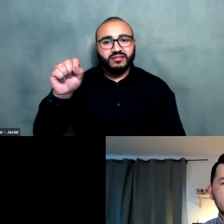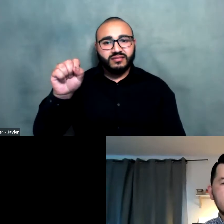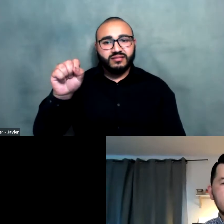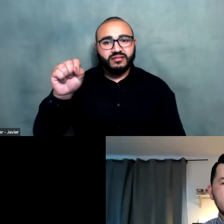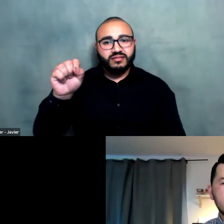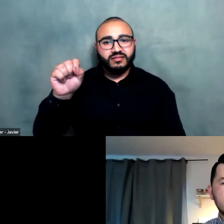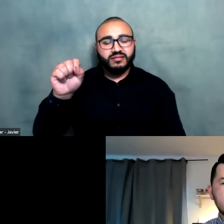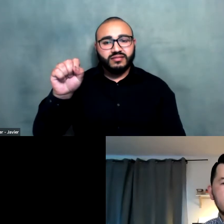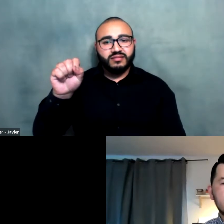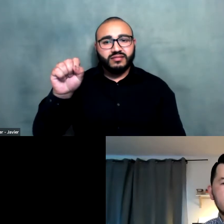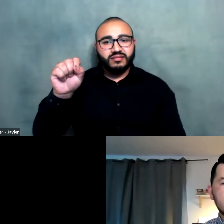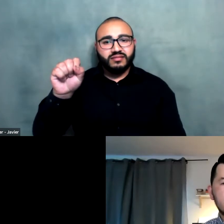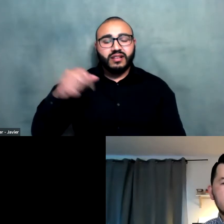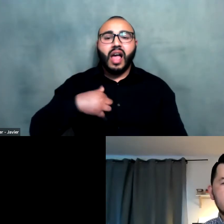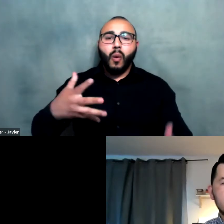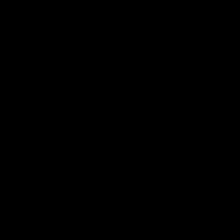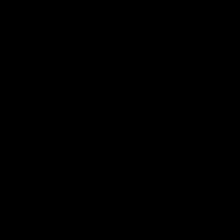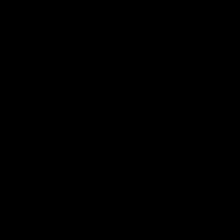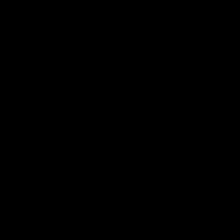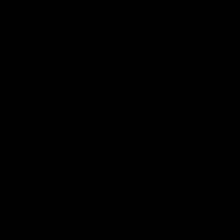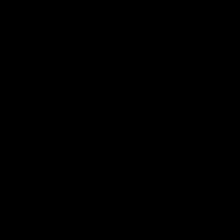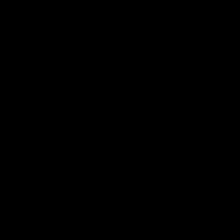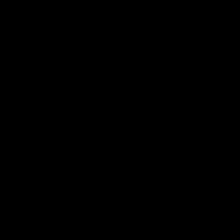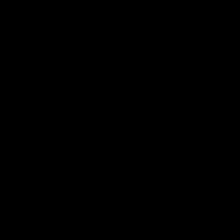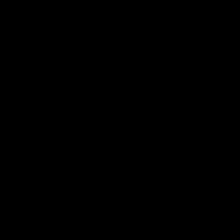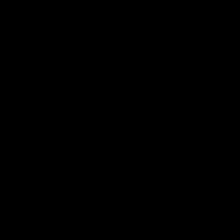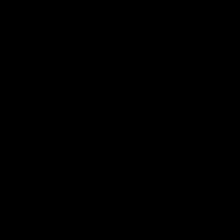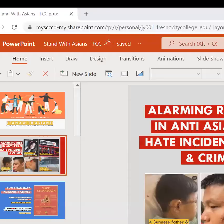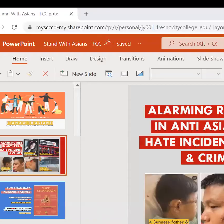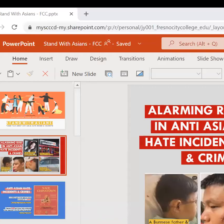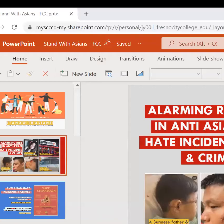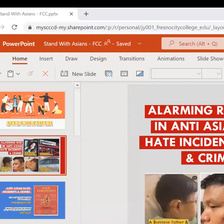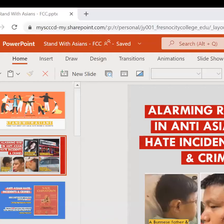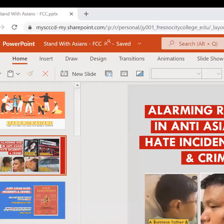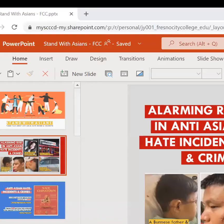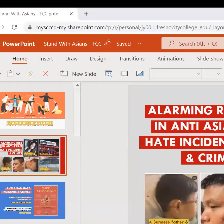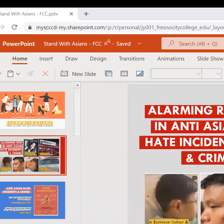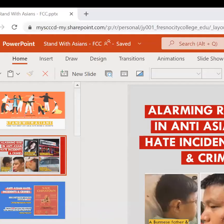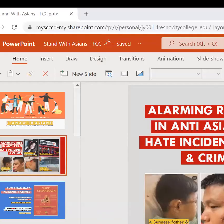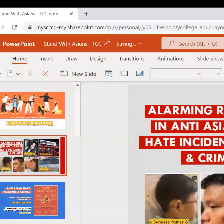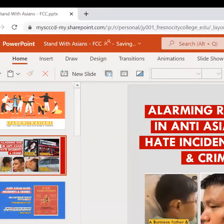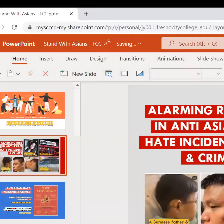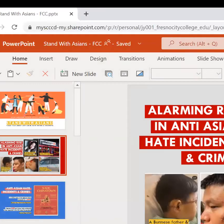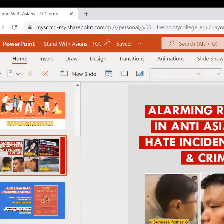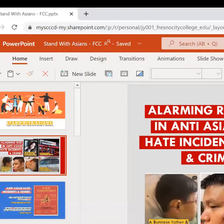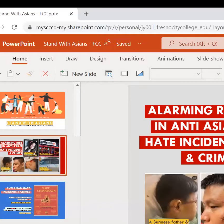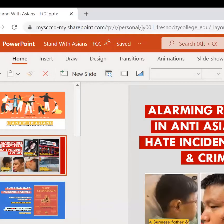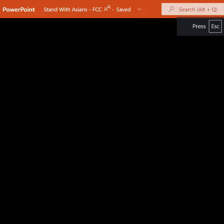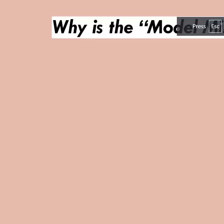I wanted to highlight a few other incidents as well. So if you could please get our